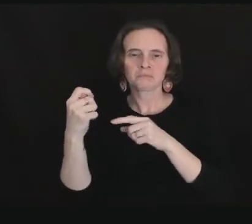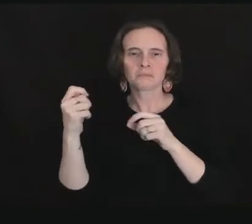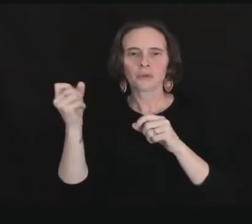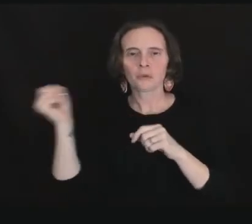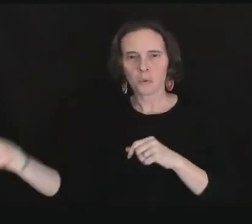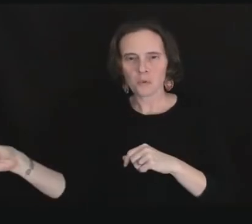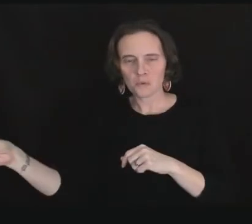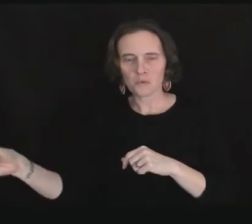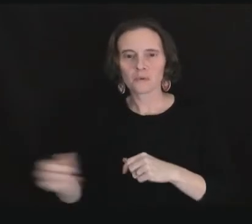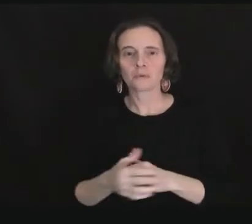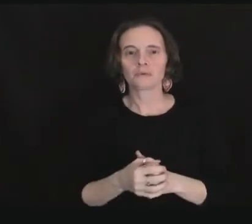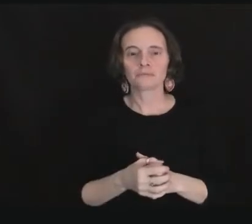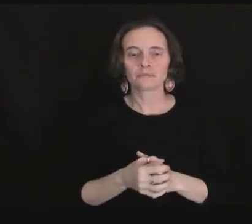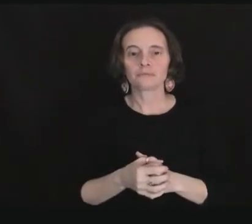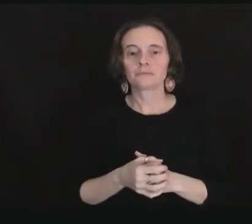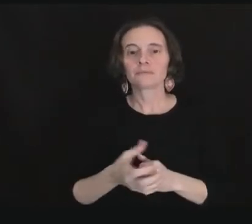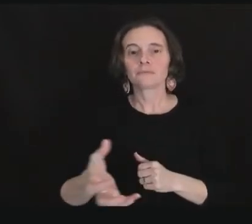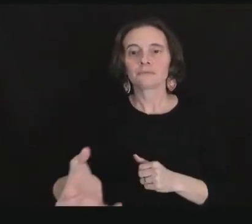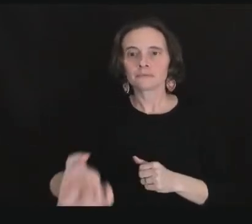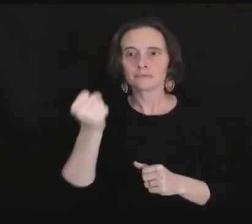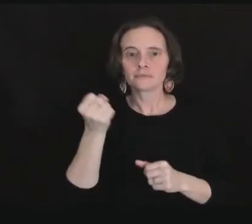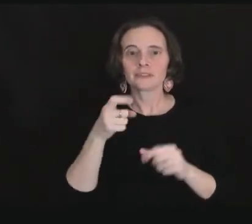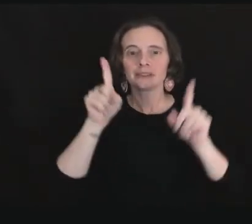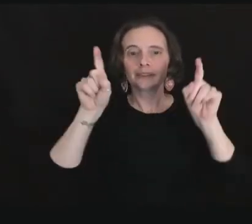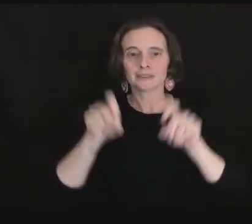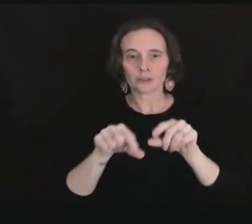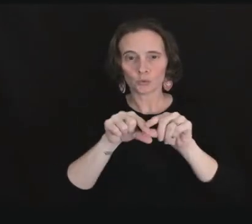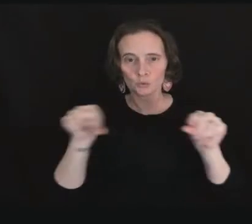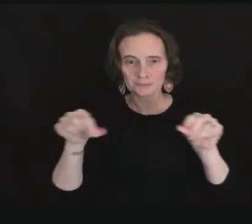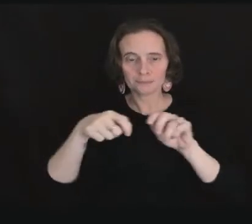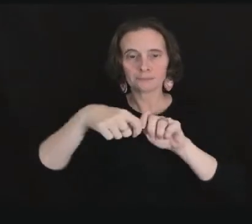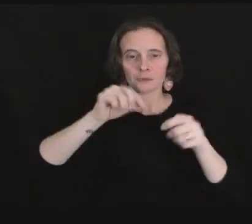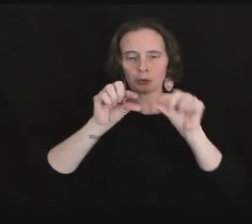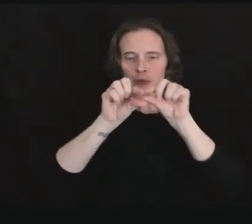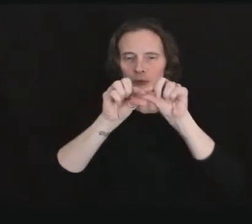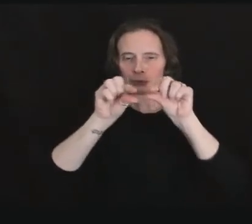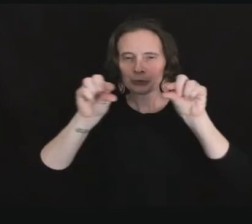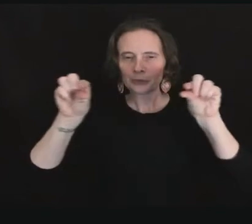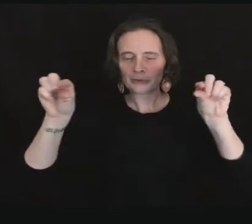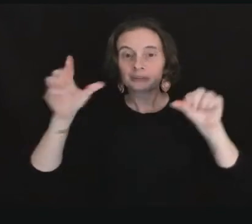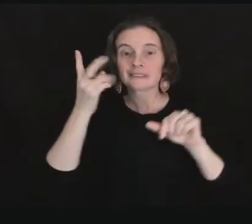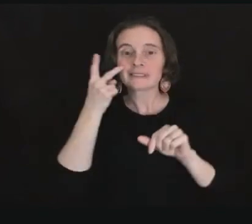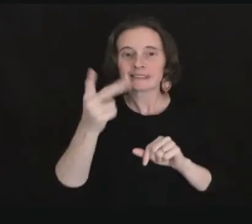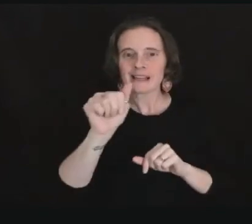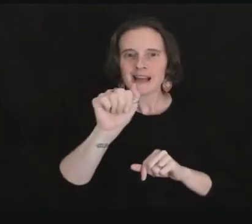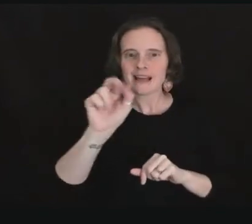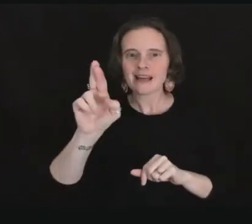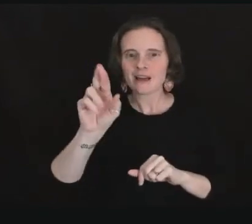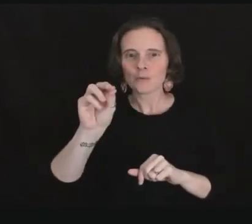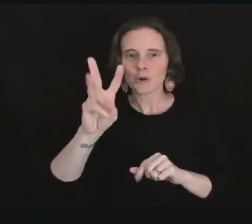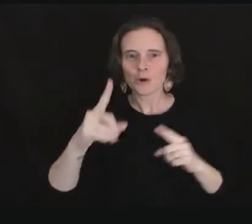can. Throw the swab in the trash. Open up the test strip.